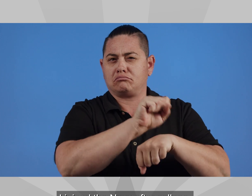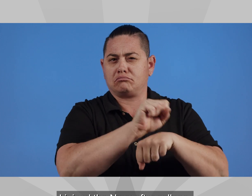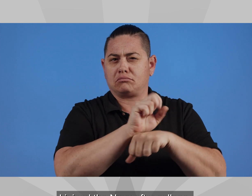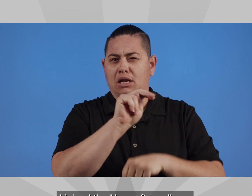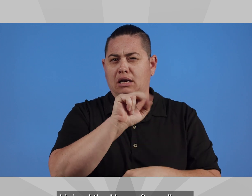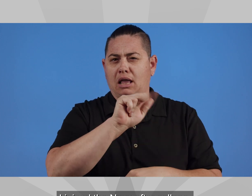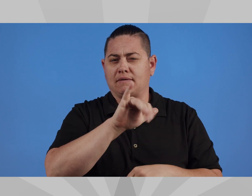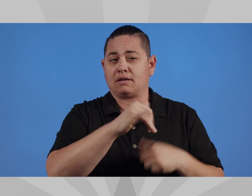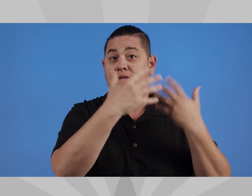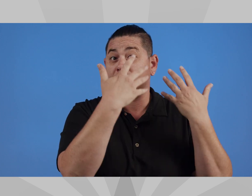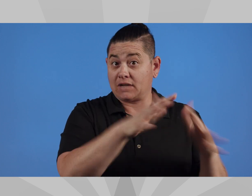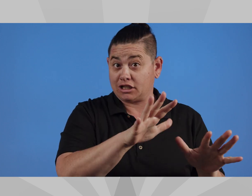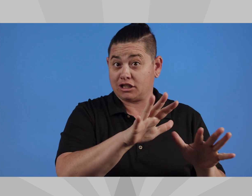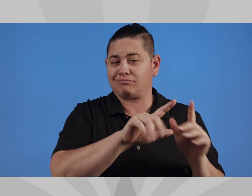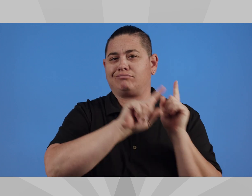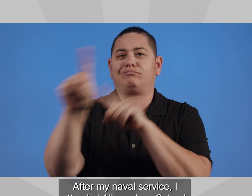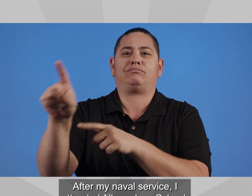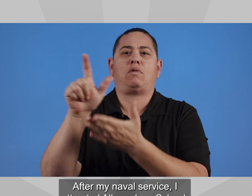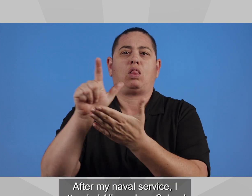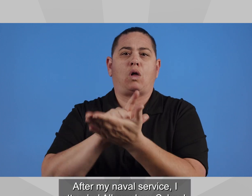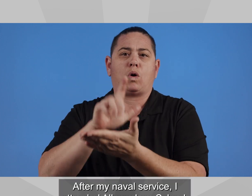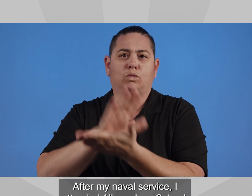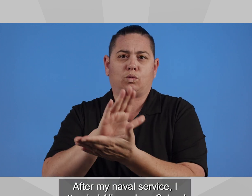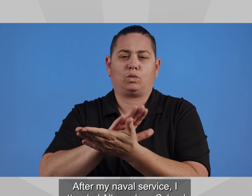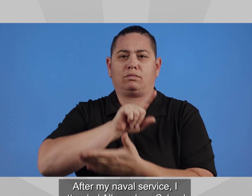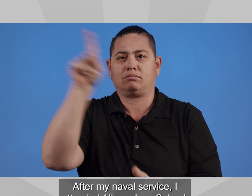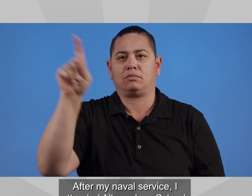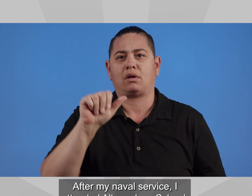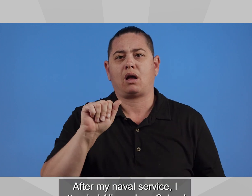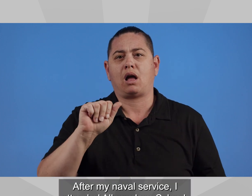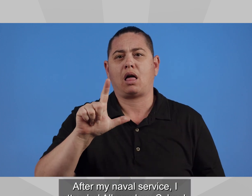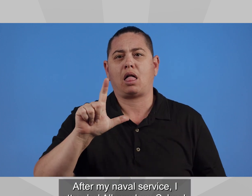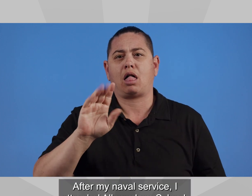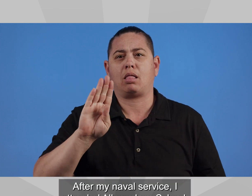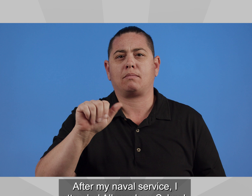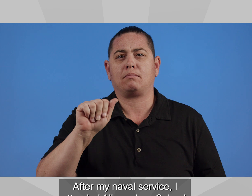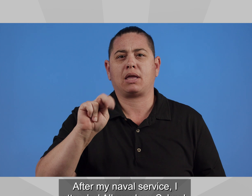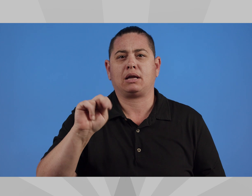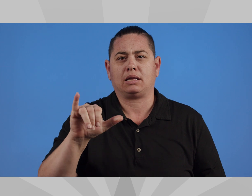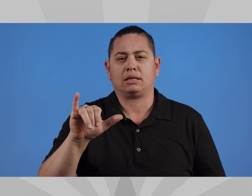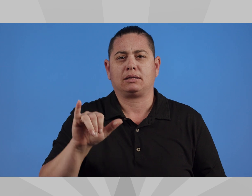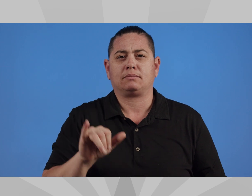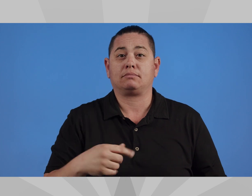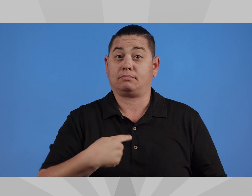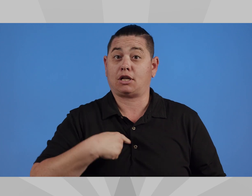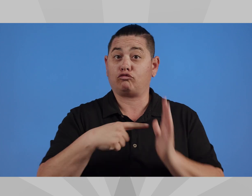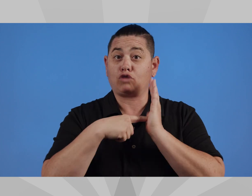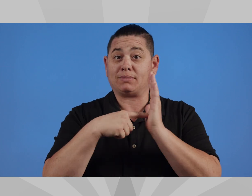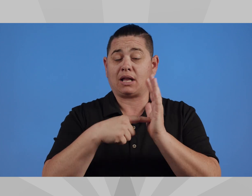Navy after college. After my naval service, I attended Albany Law School.